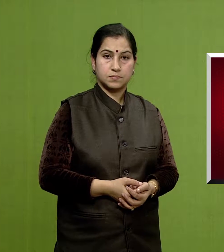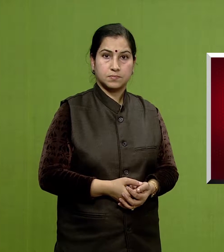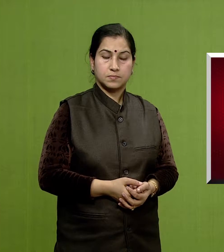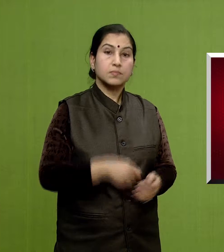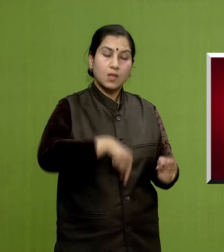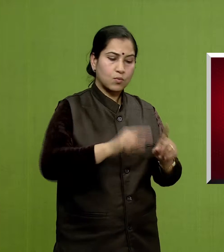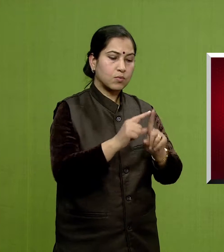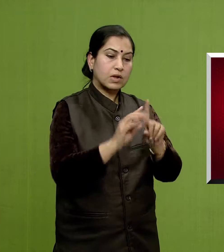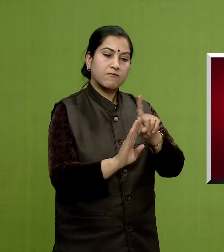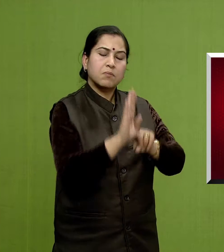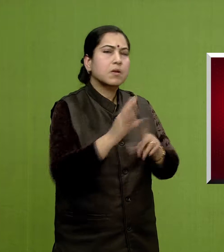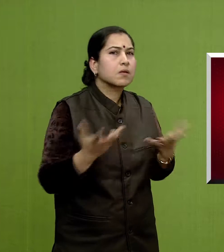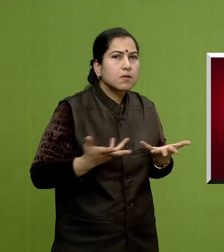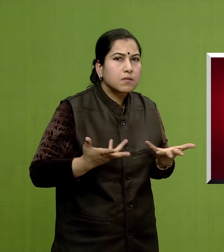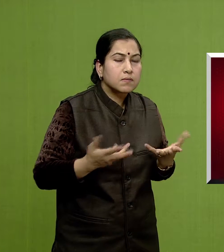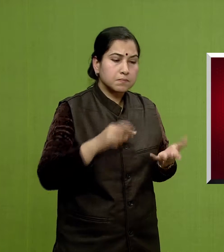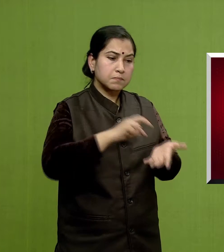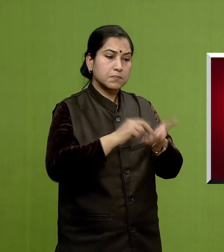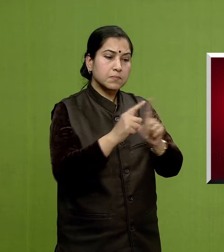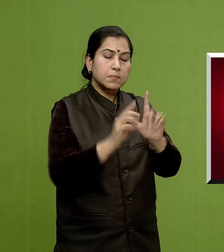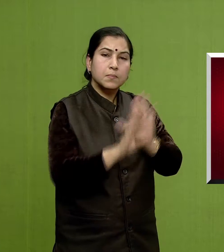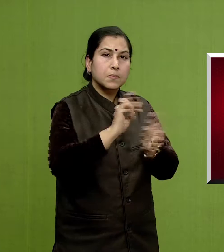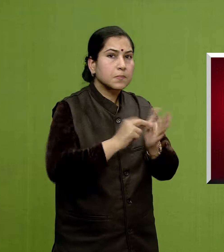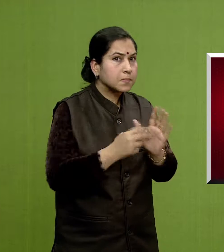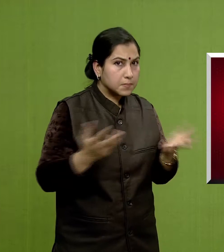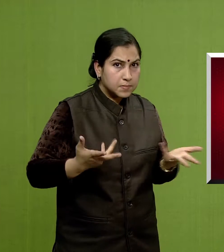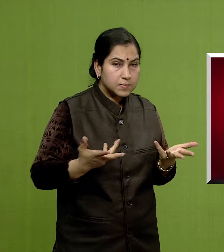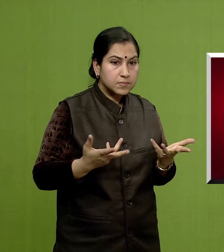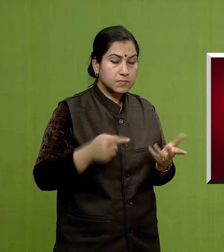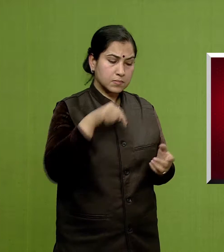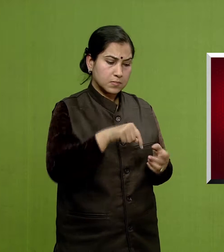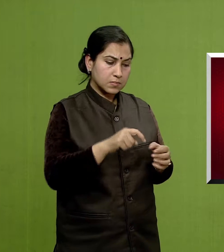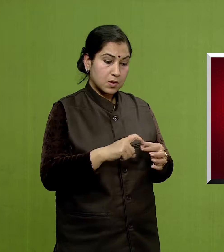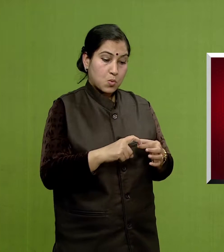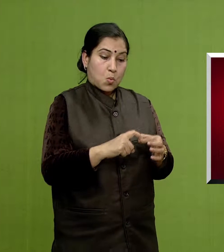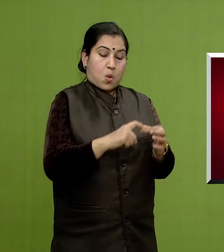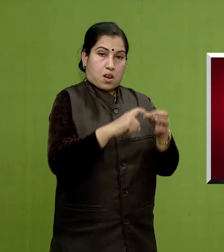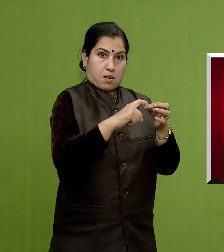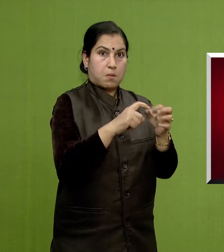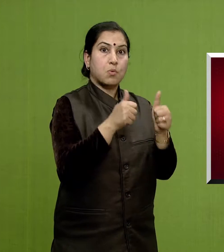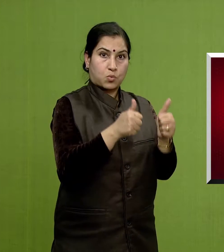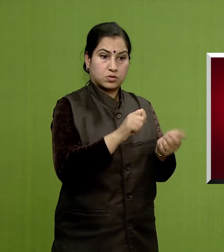Development refers to qualitative changes in an